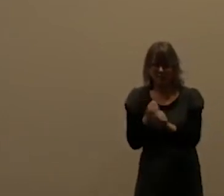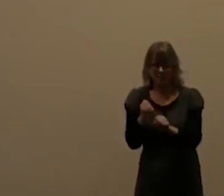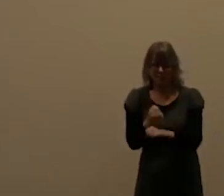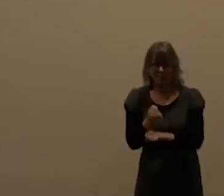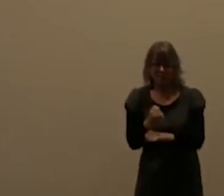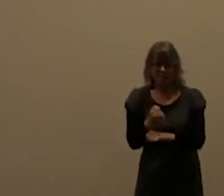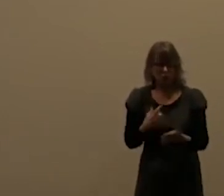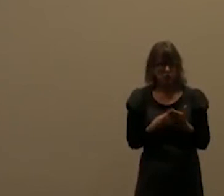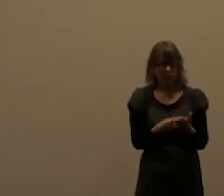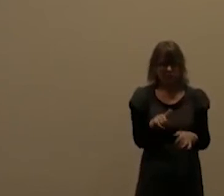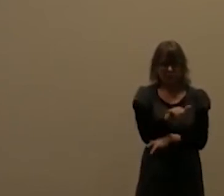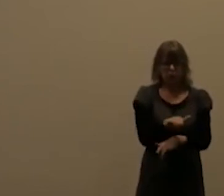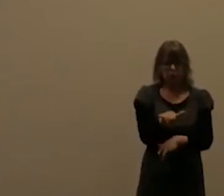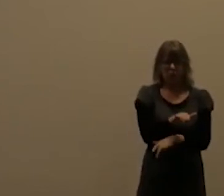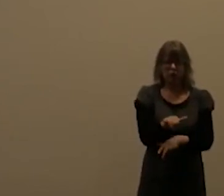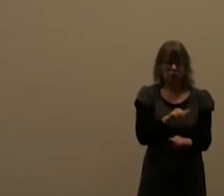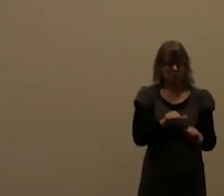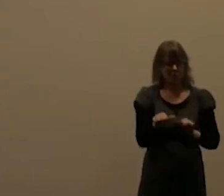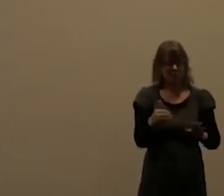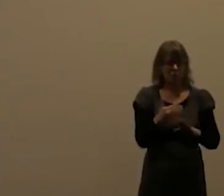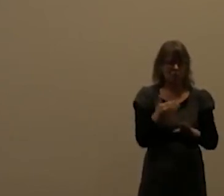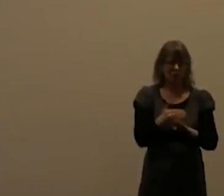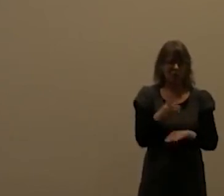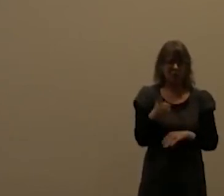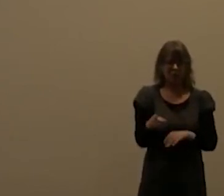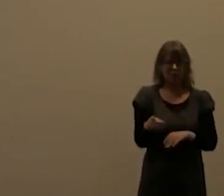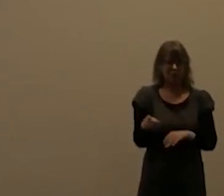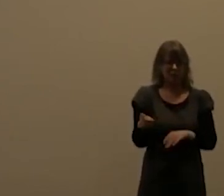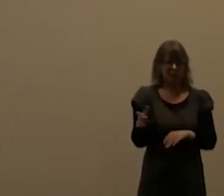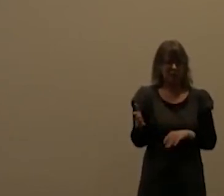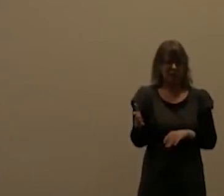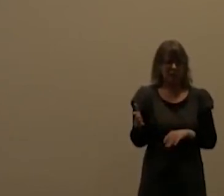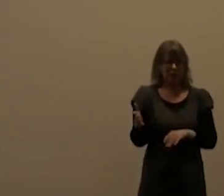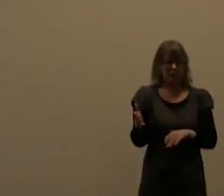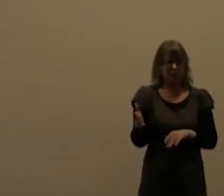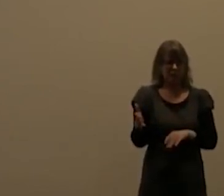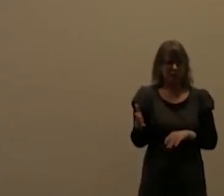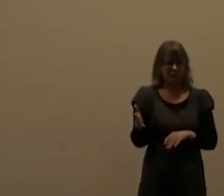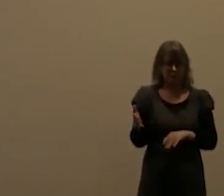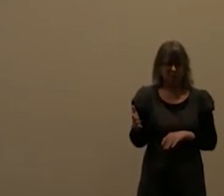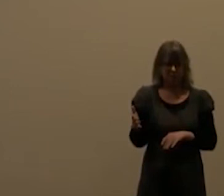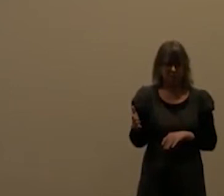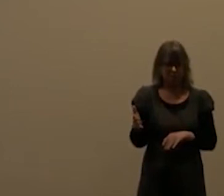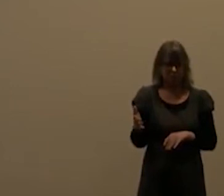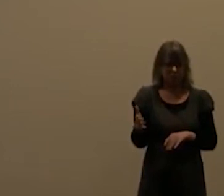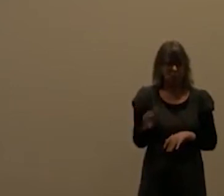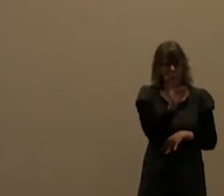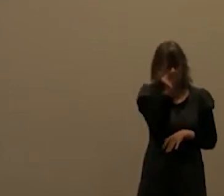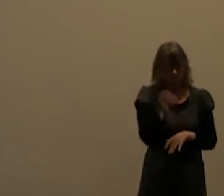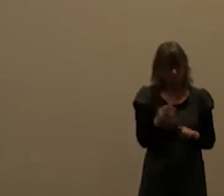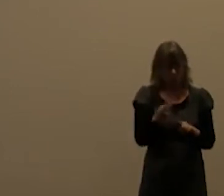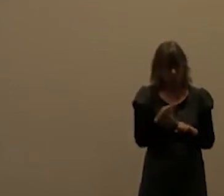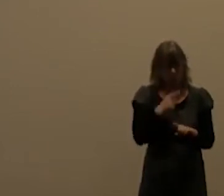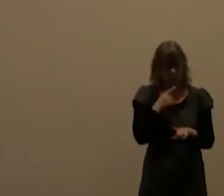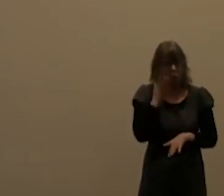you should be following as a best practice? Yeah, so good question. So general question there is like, when do we